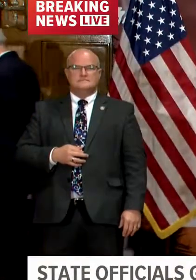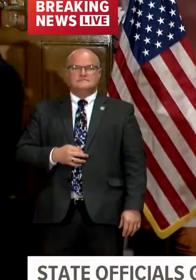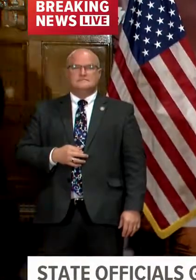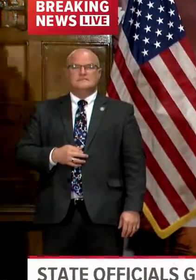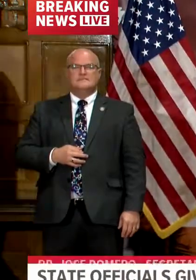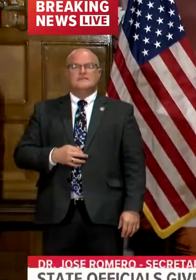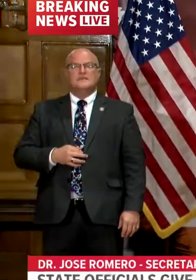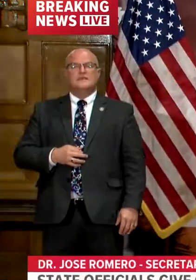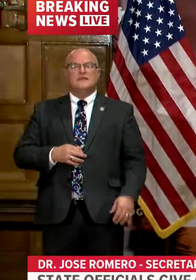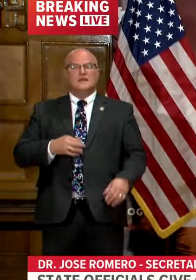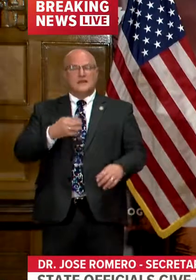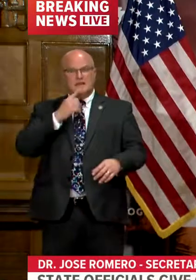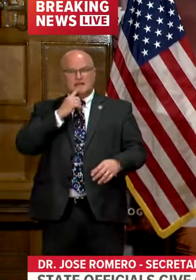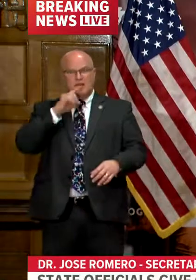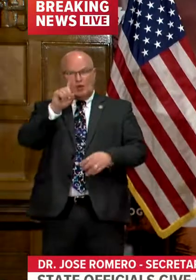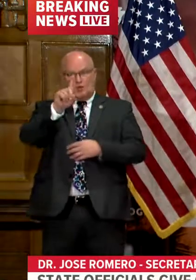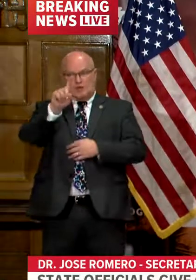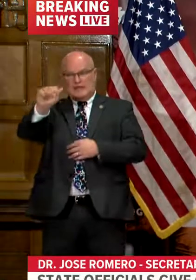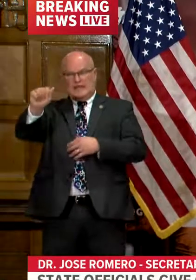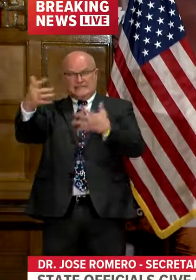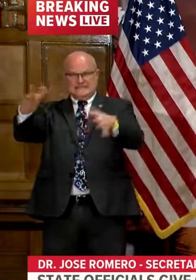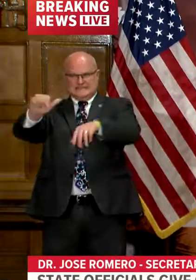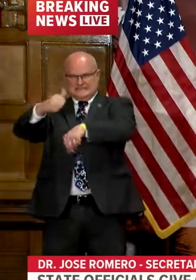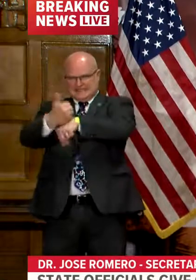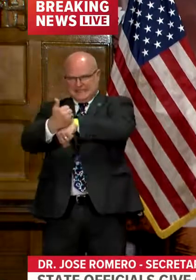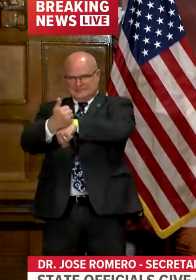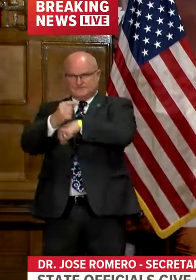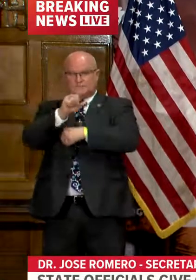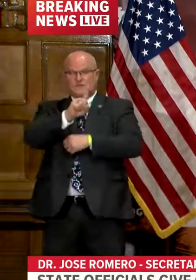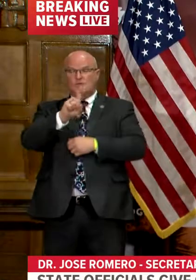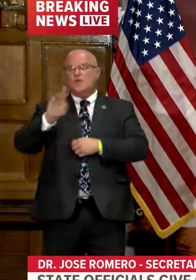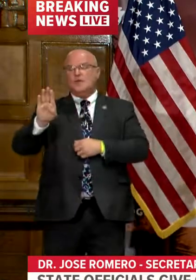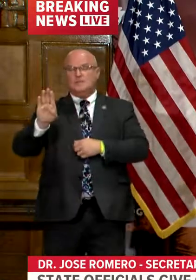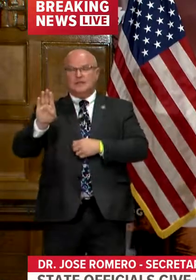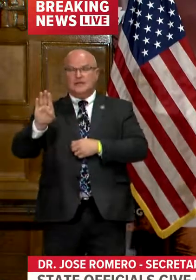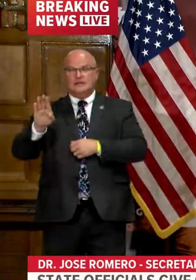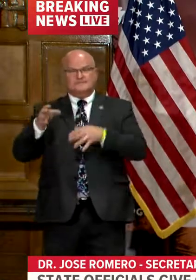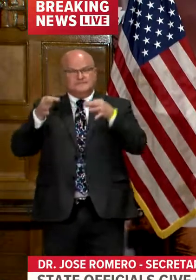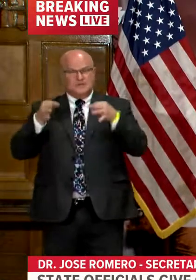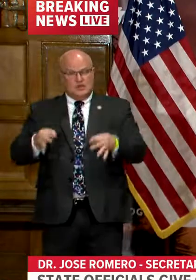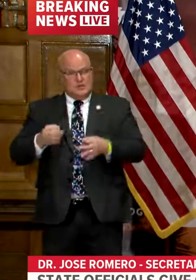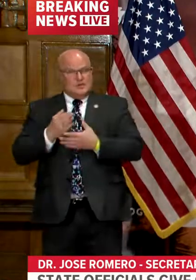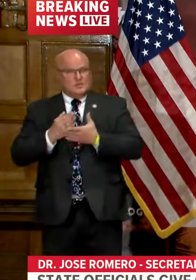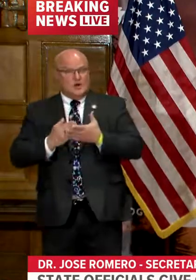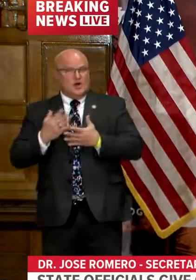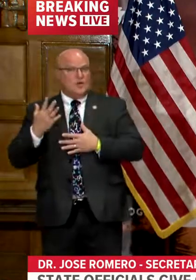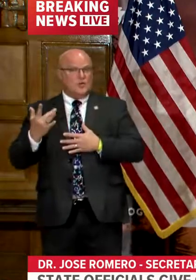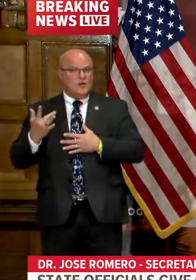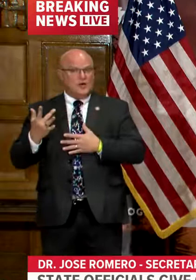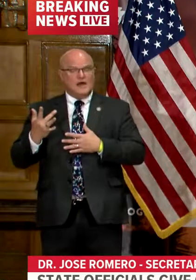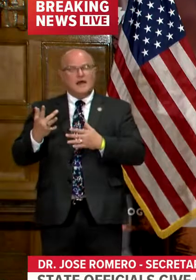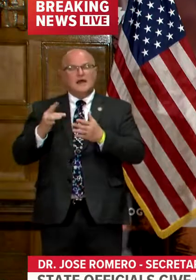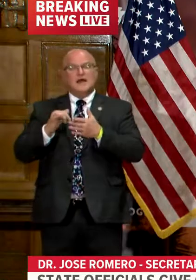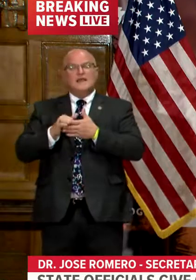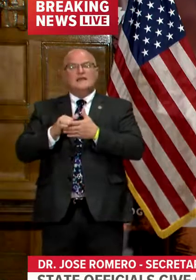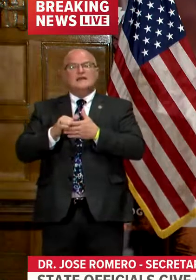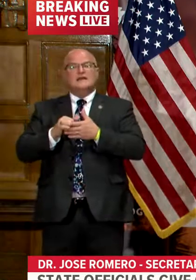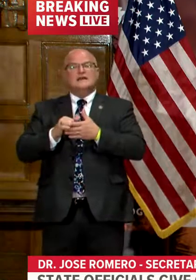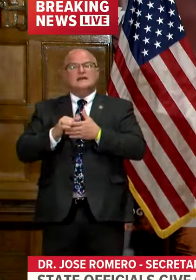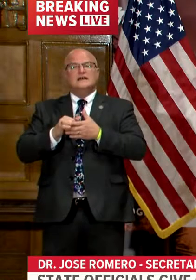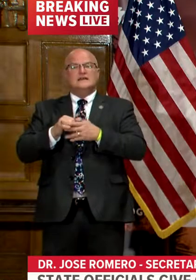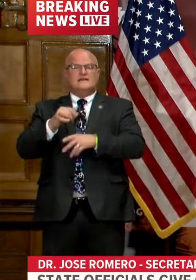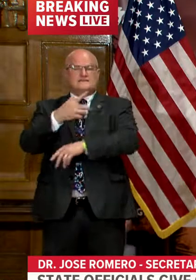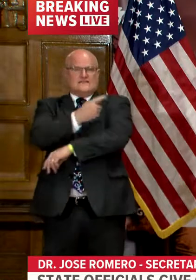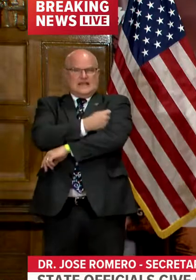So as mentioned, the 1A is already set. 1B was determined in part because of the major factor was the